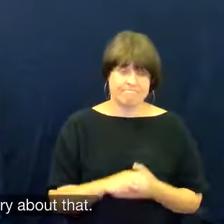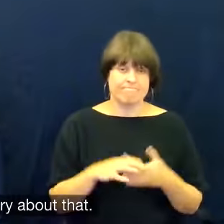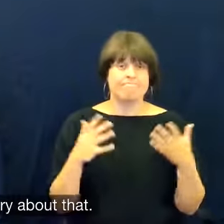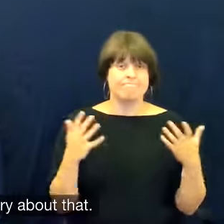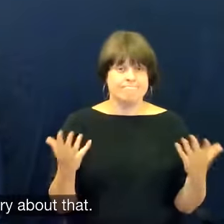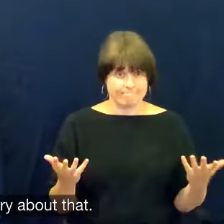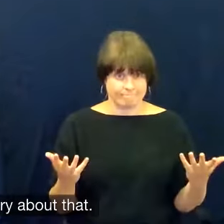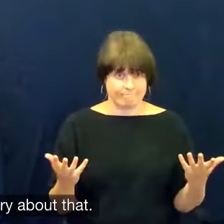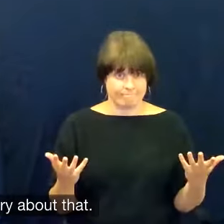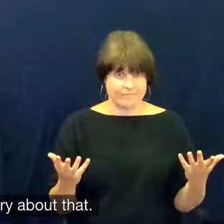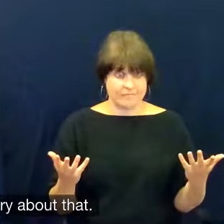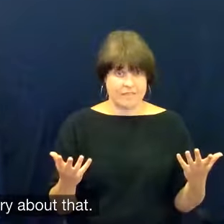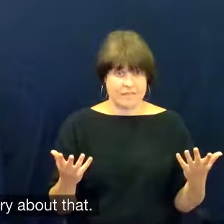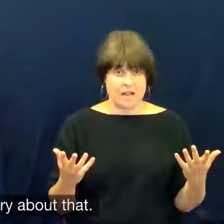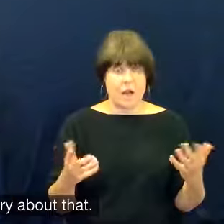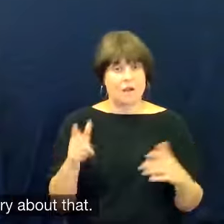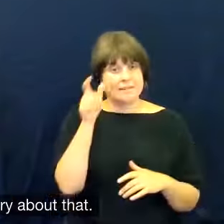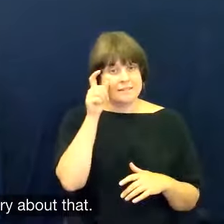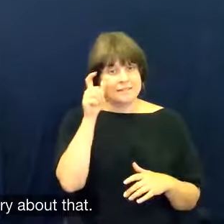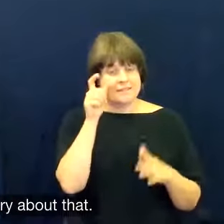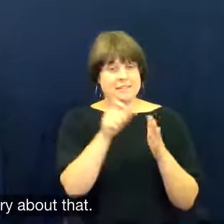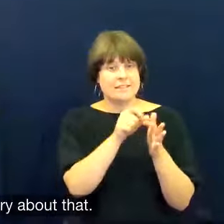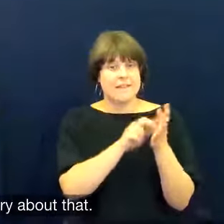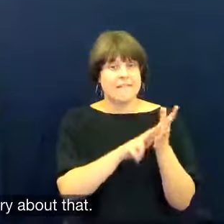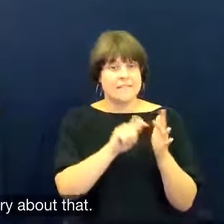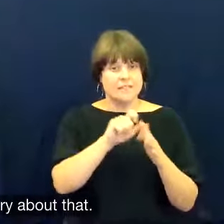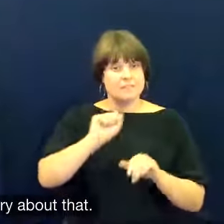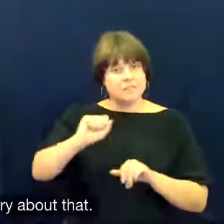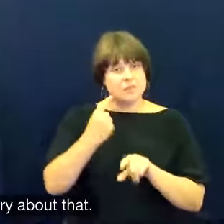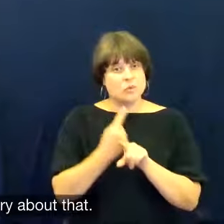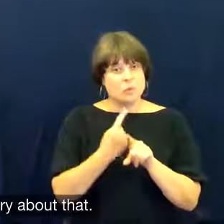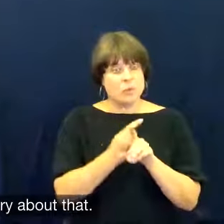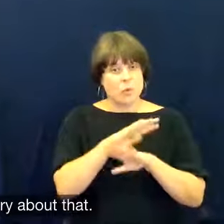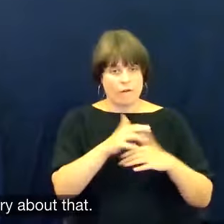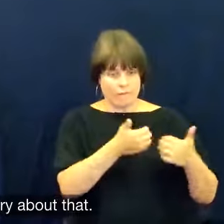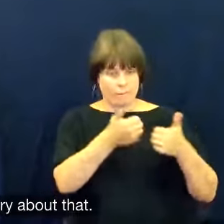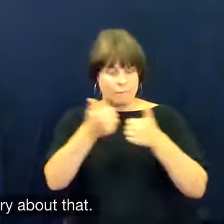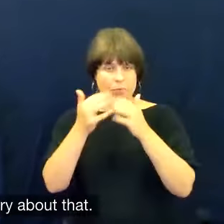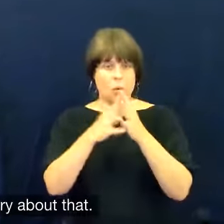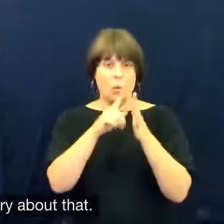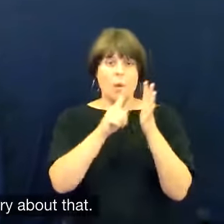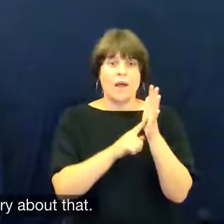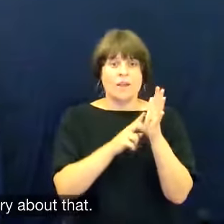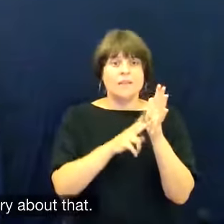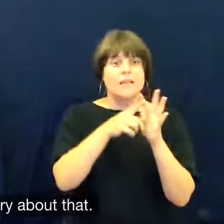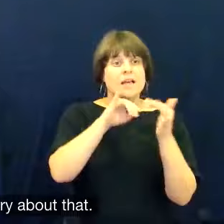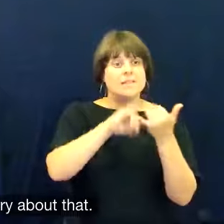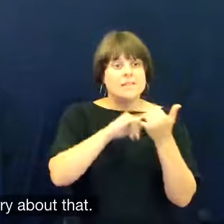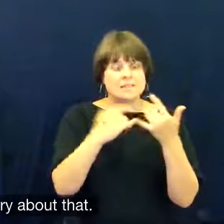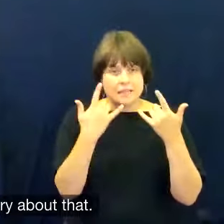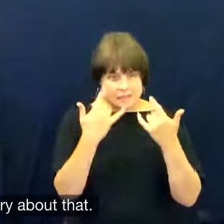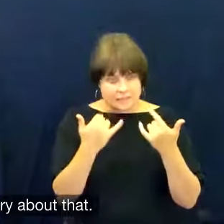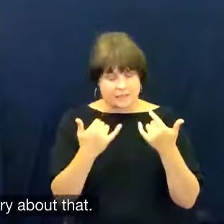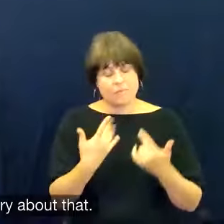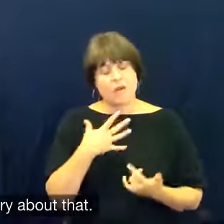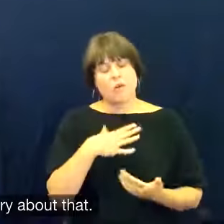So now what David has just gone through, the wellness assessment, again, I wanted to thank Blind